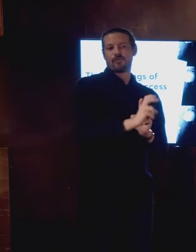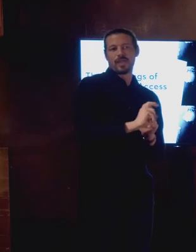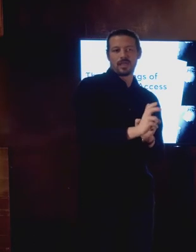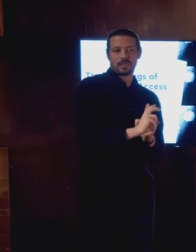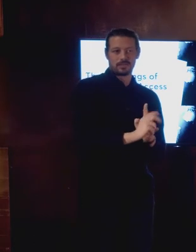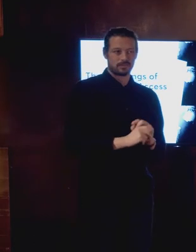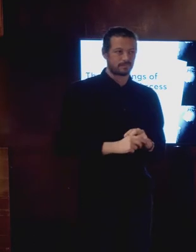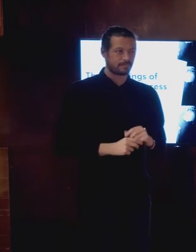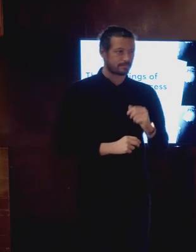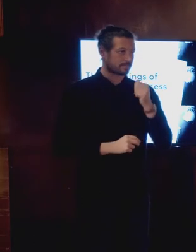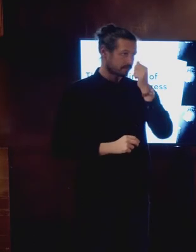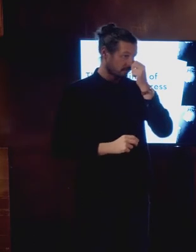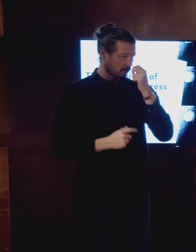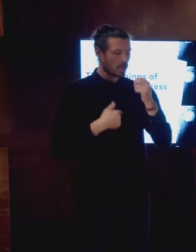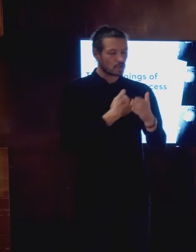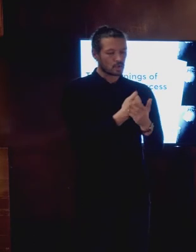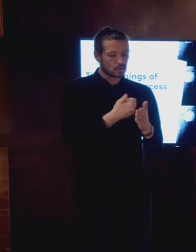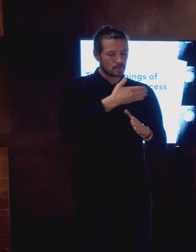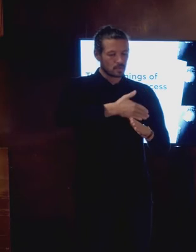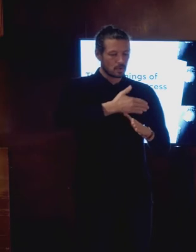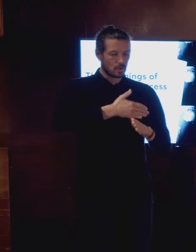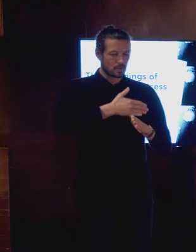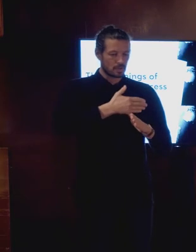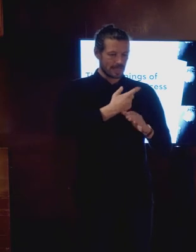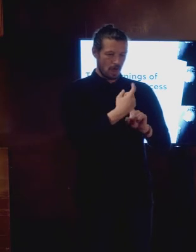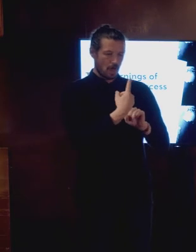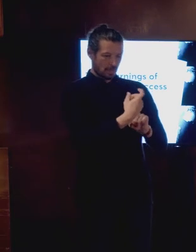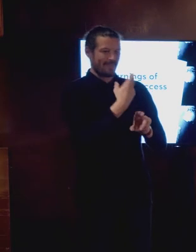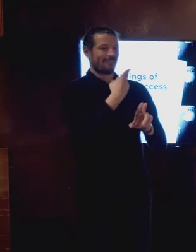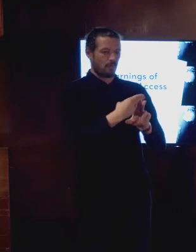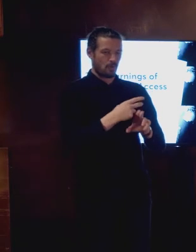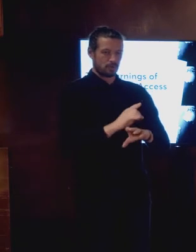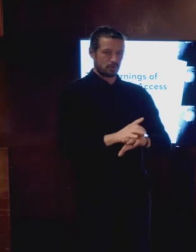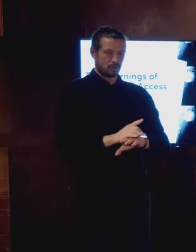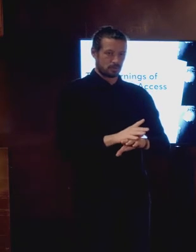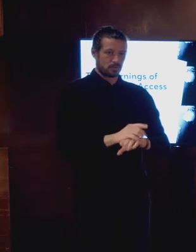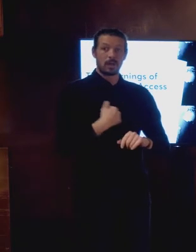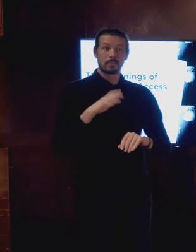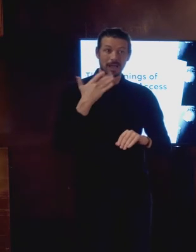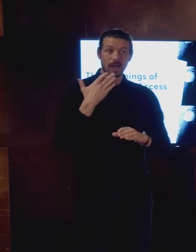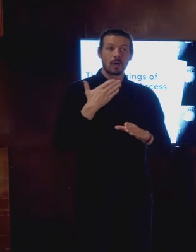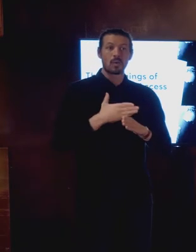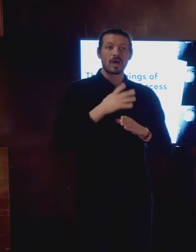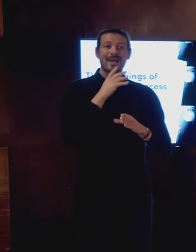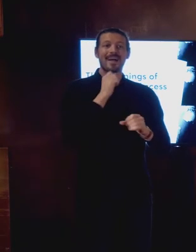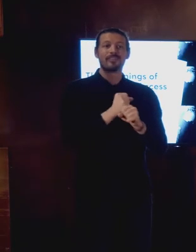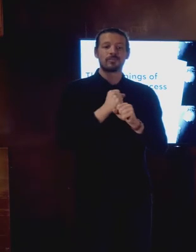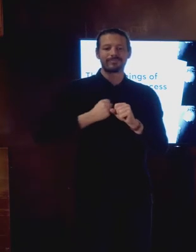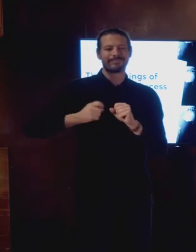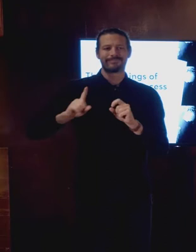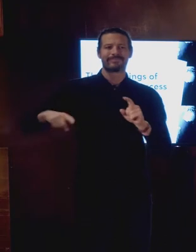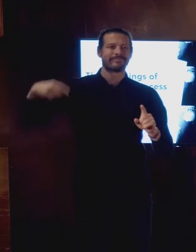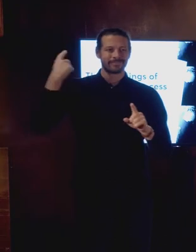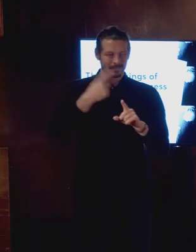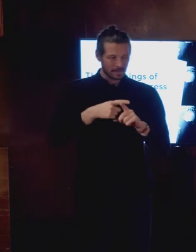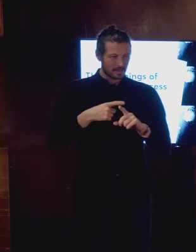that I work hire me as a consultant. And I used to work in the government for a very long time, and I feel